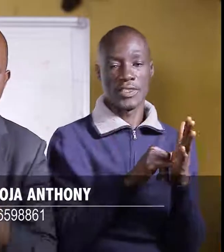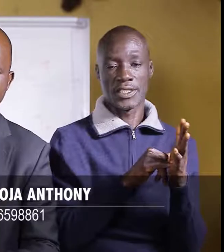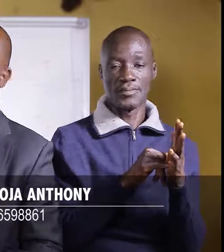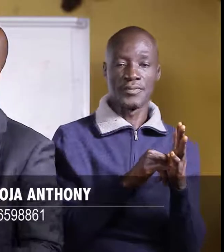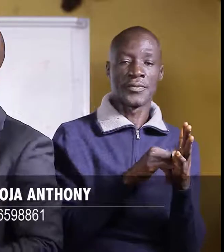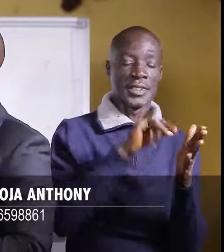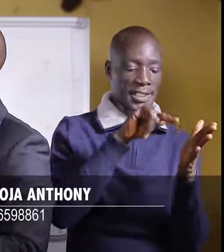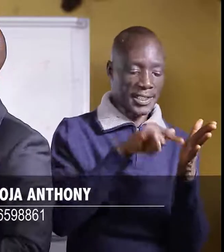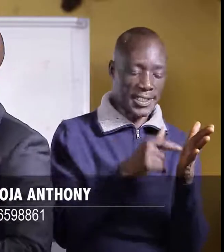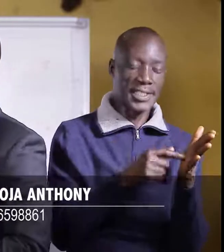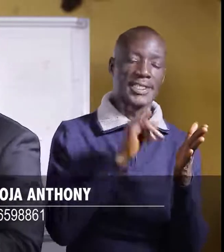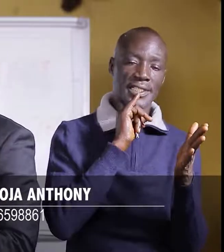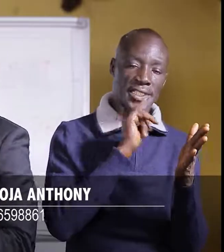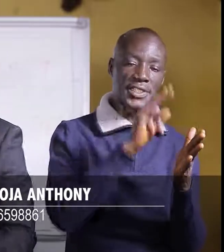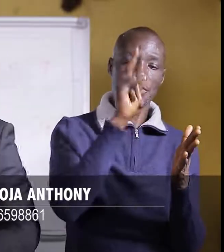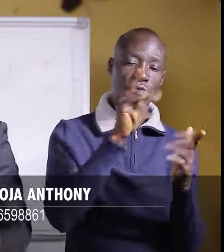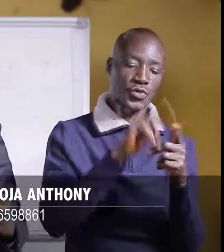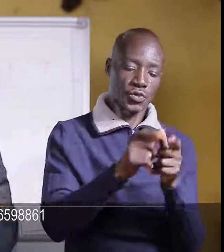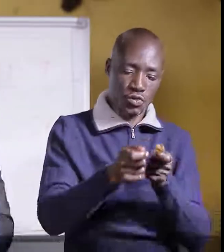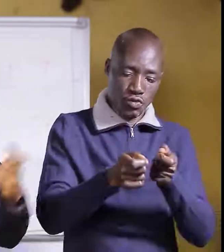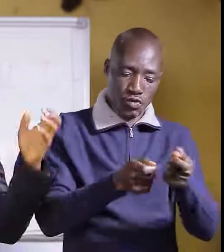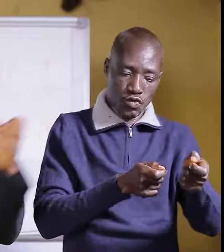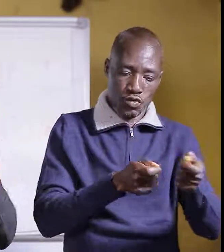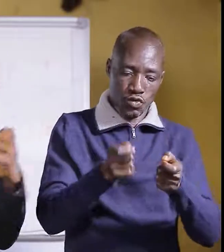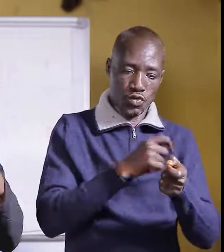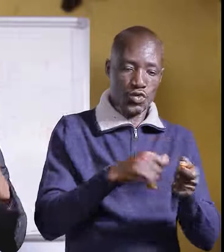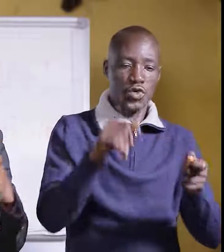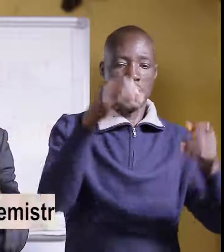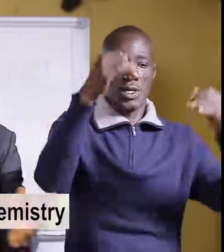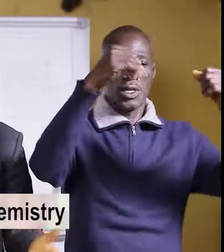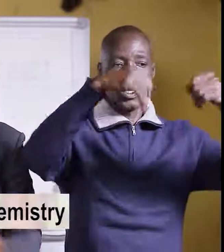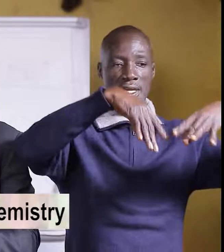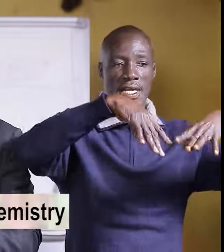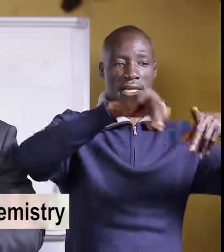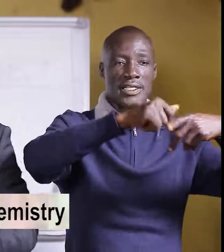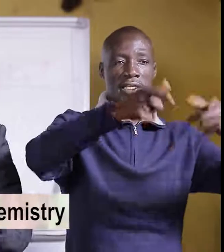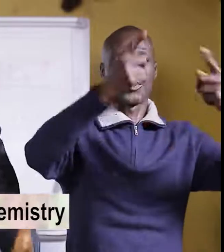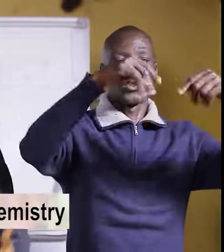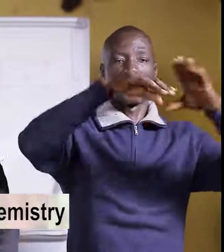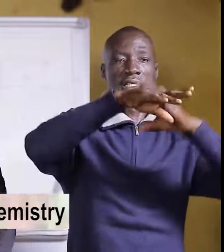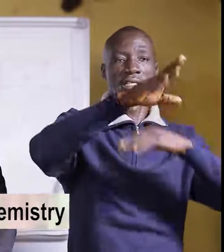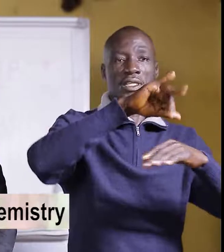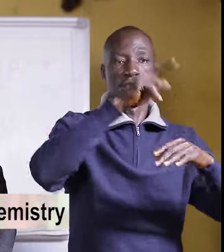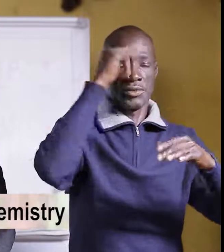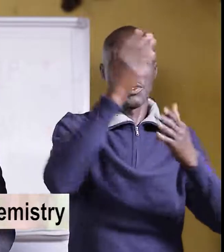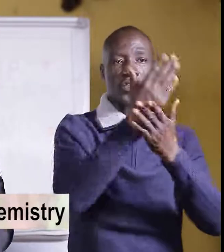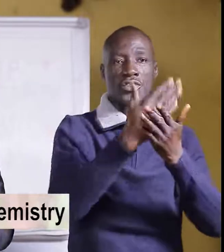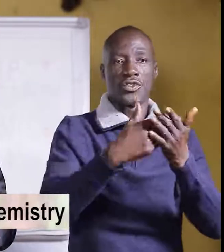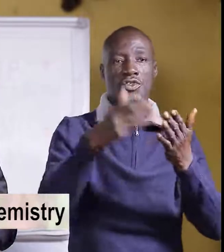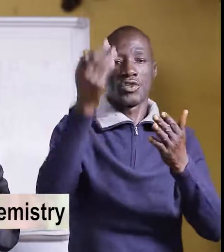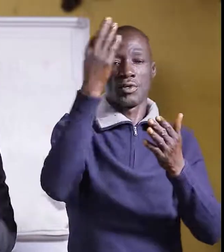colored reagent bottle is used to control the intensity of light that enters into the reagent, because some reagents